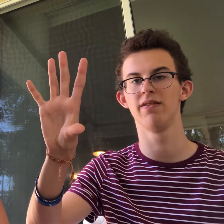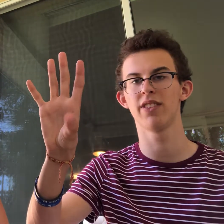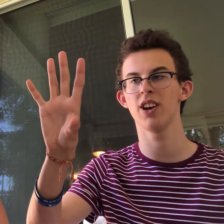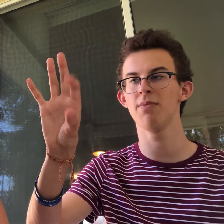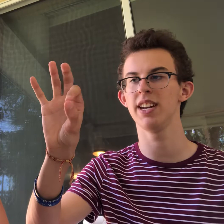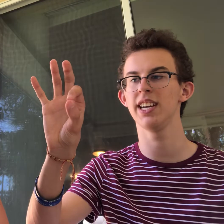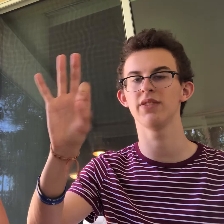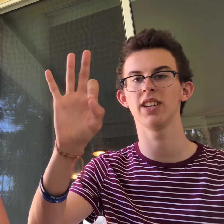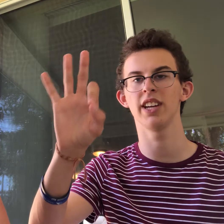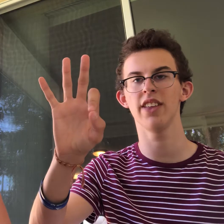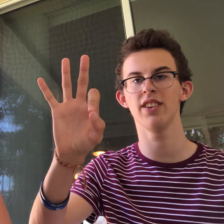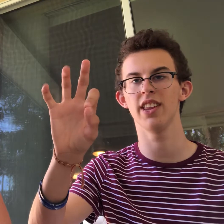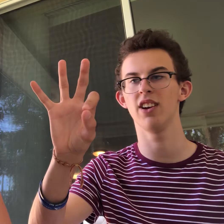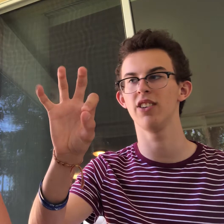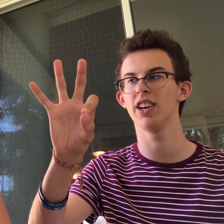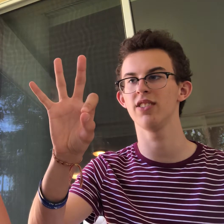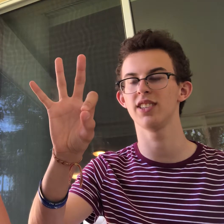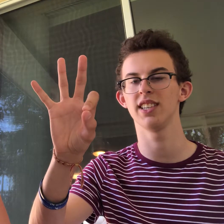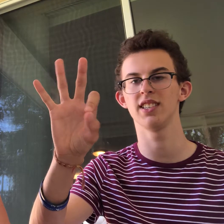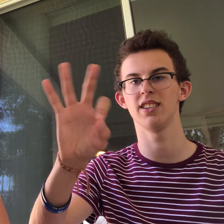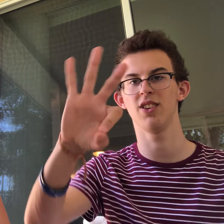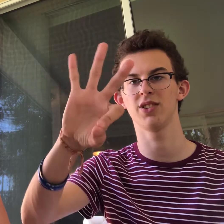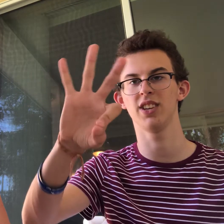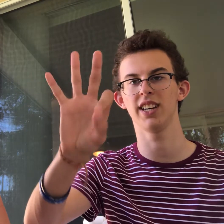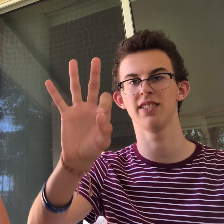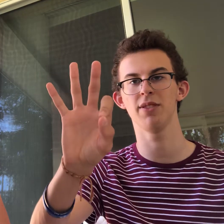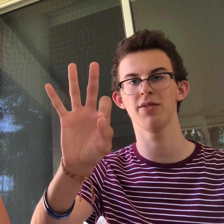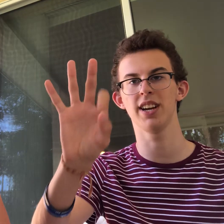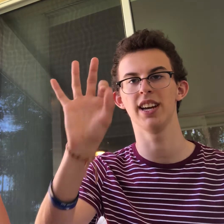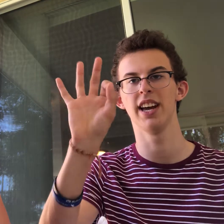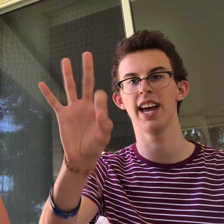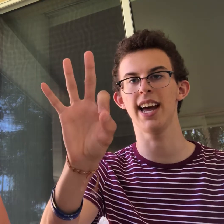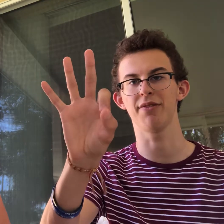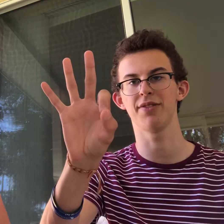thumb and index finger together, and then all the others. It's also like number 3, F.